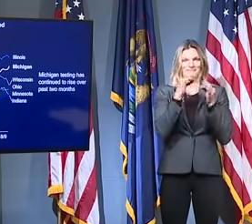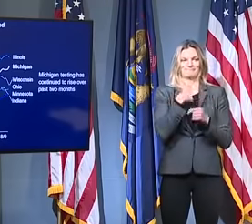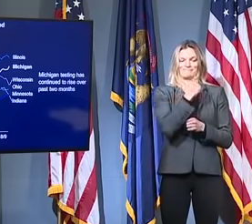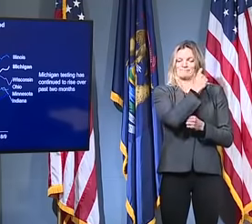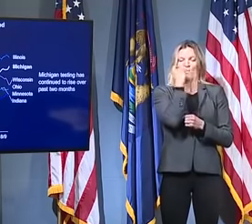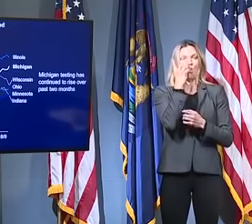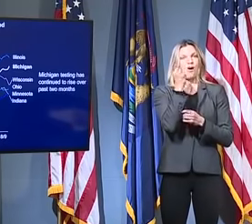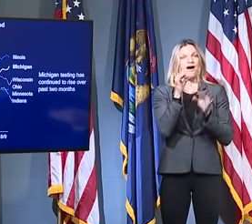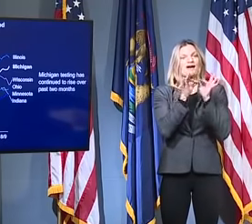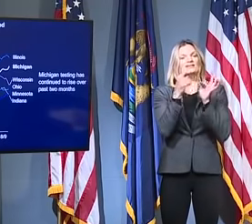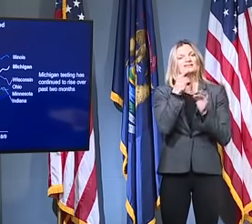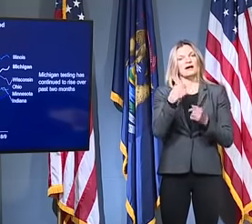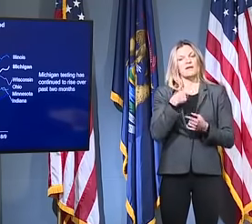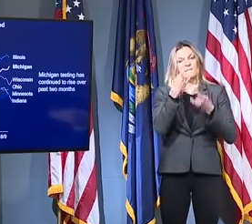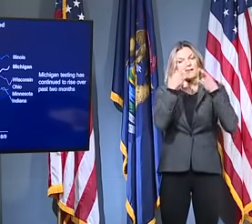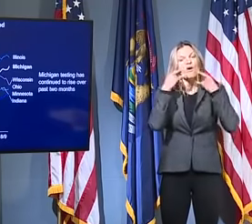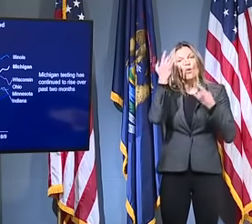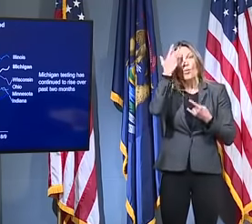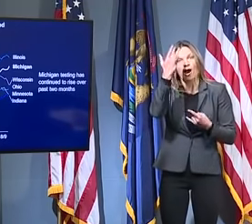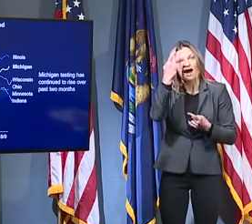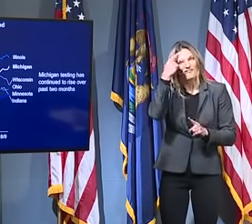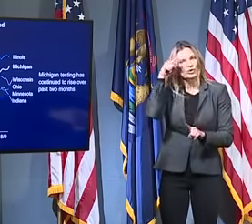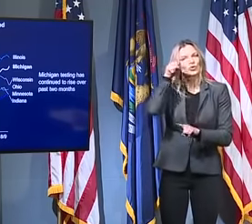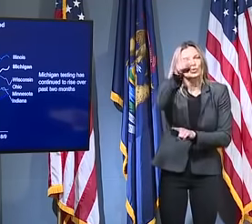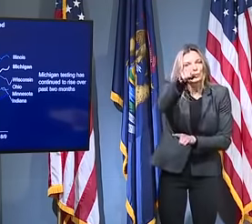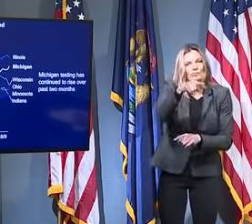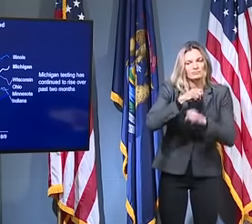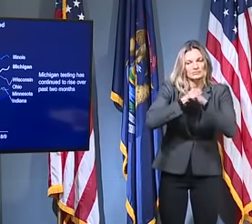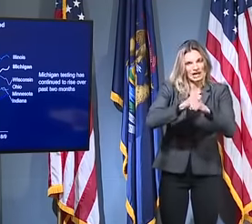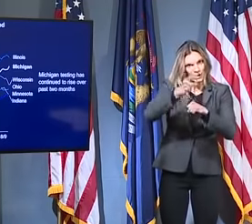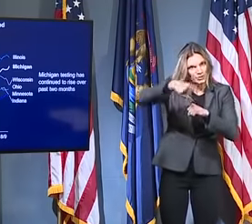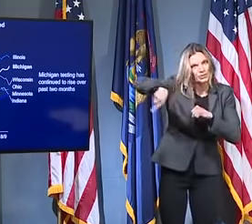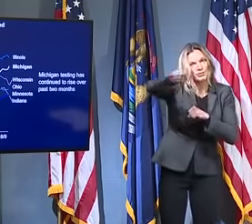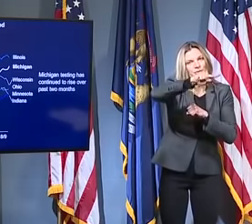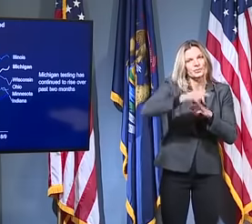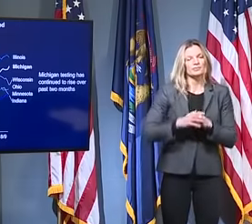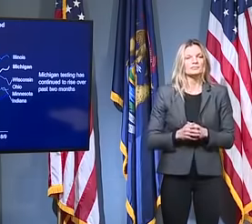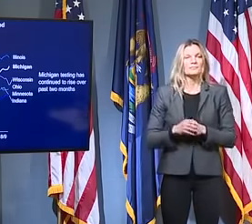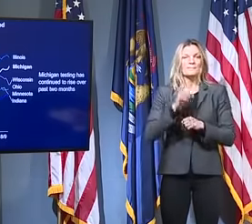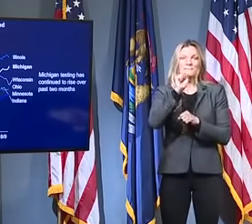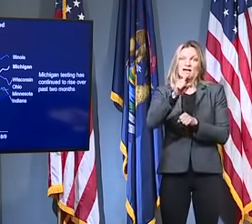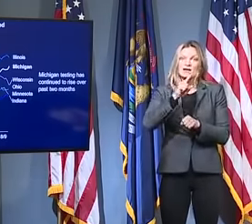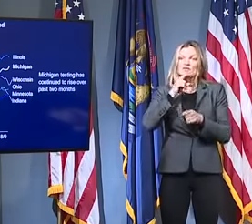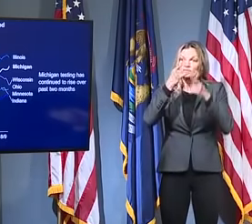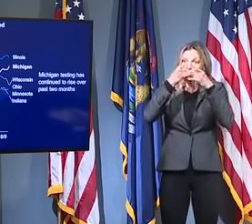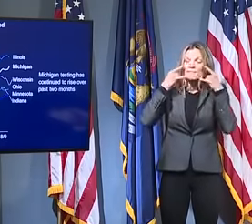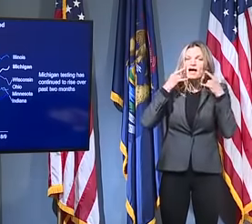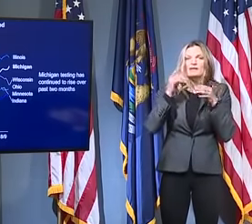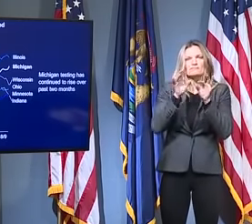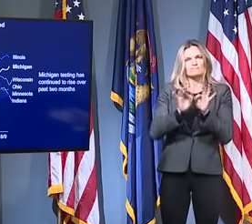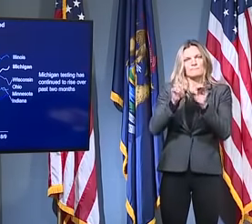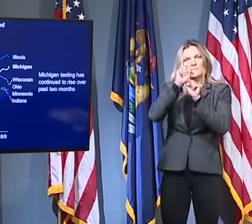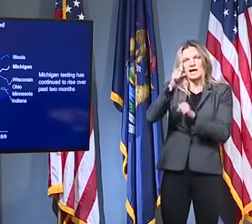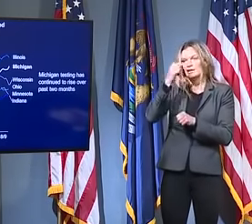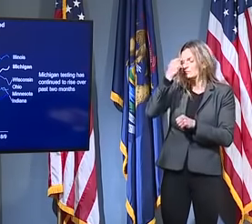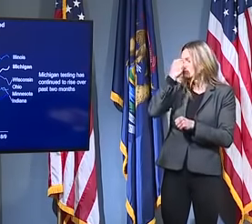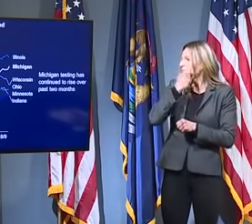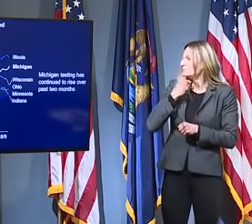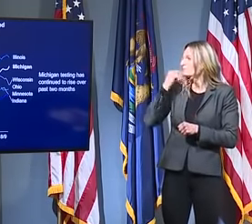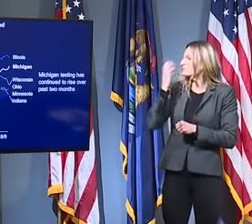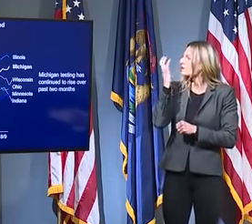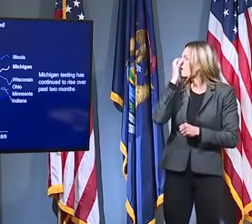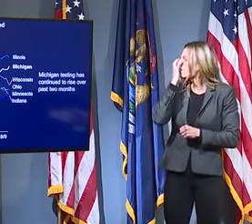is true. When we wear masks, and we wear it properly so it covers our nose and mouth, when we practice